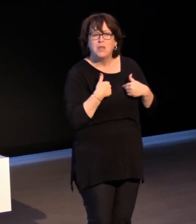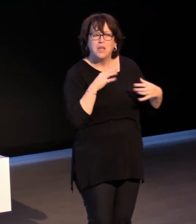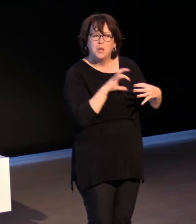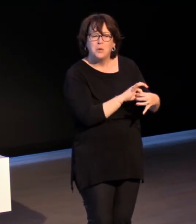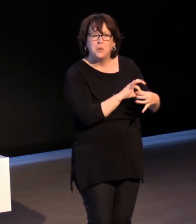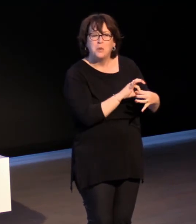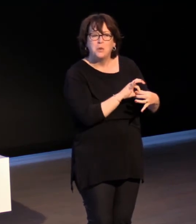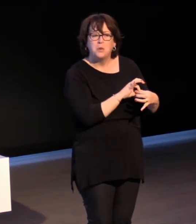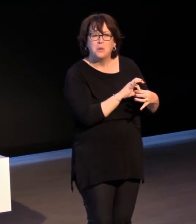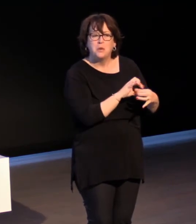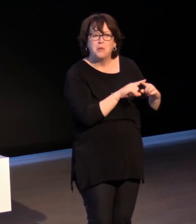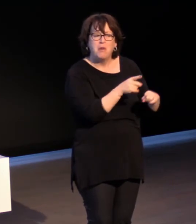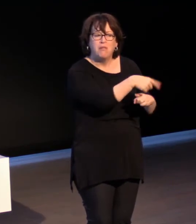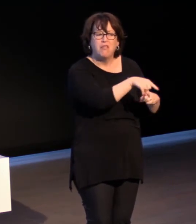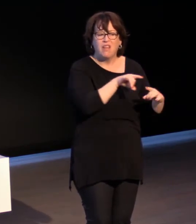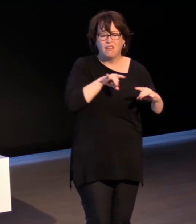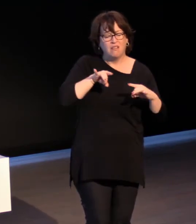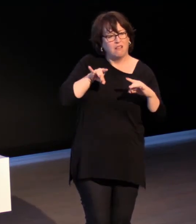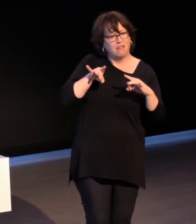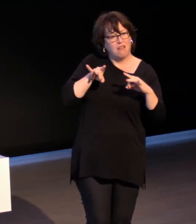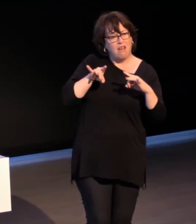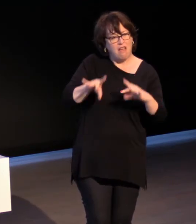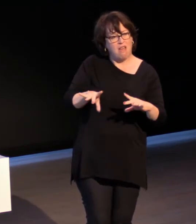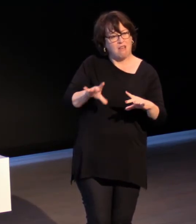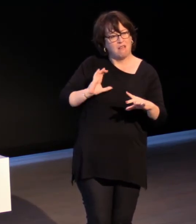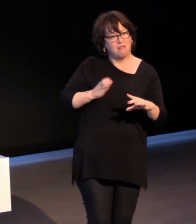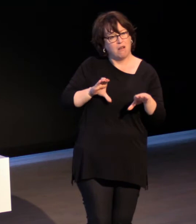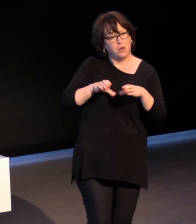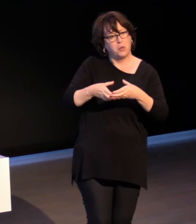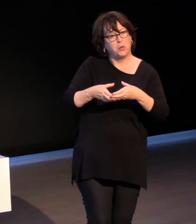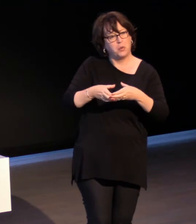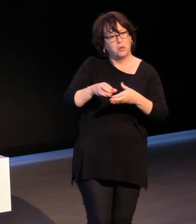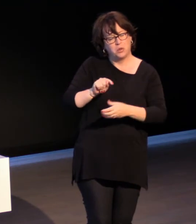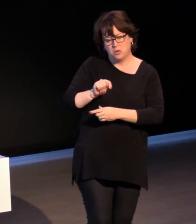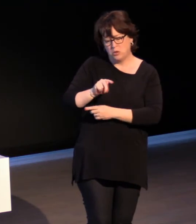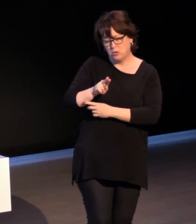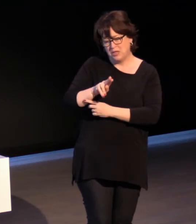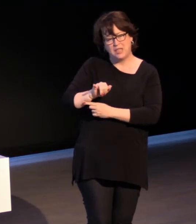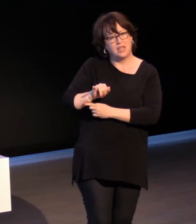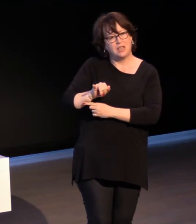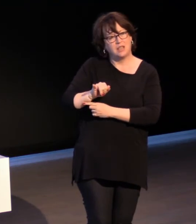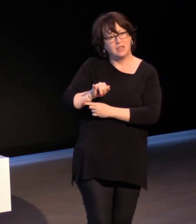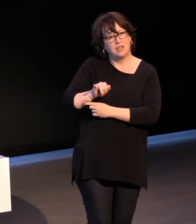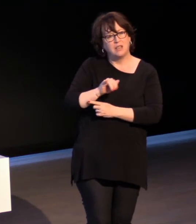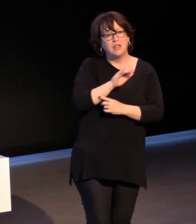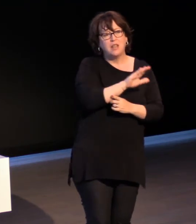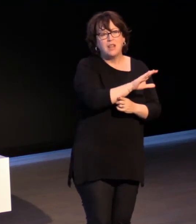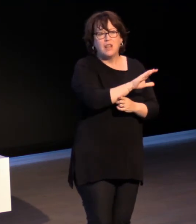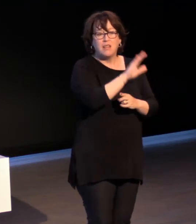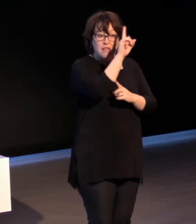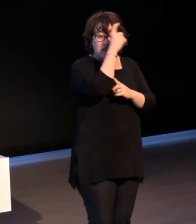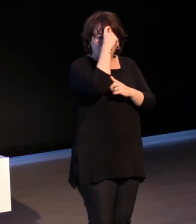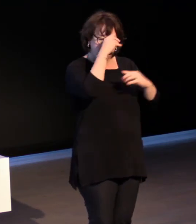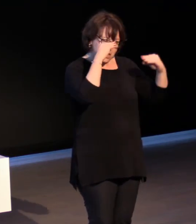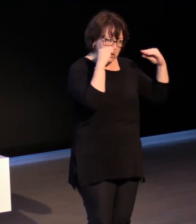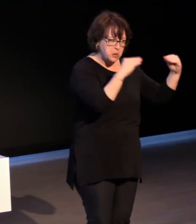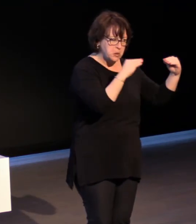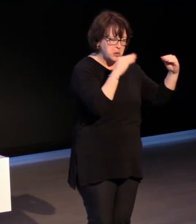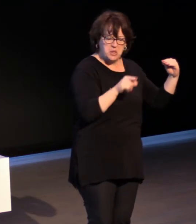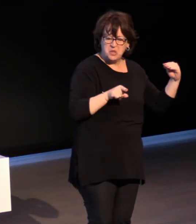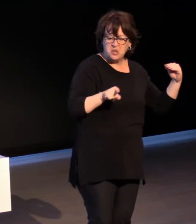But because of the hatred that was taught for so long by the government, these